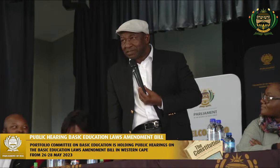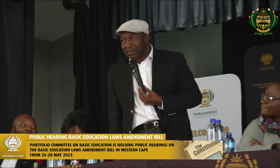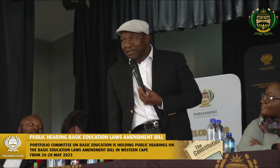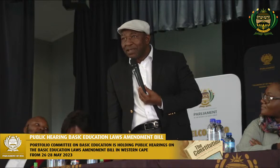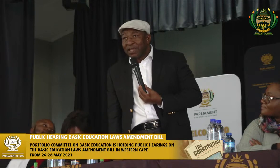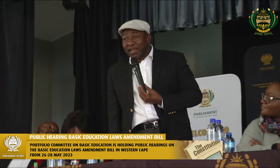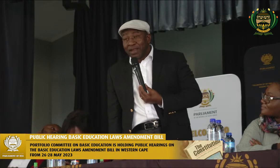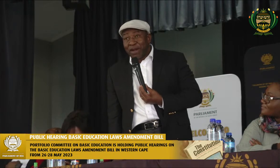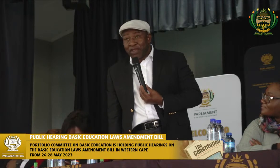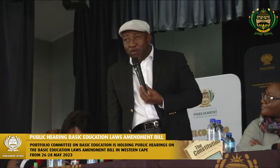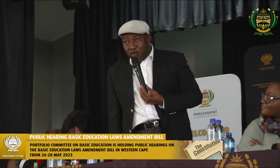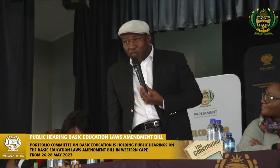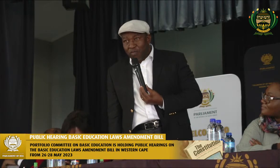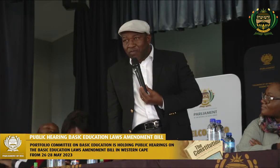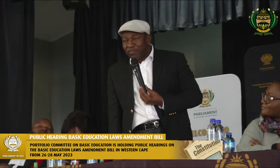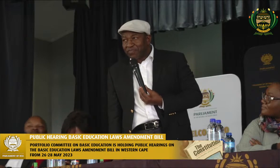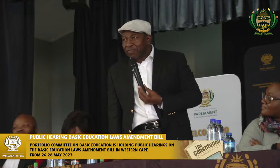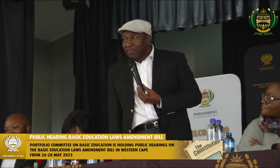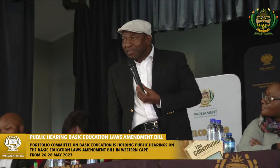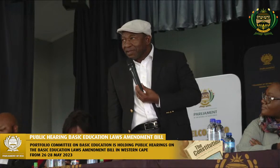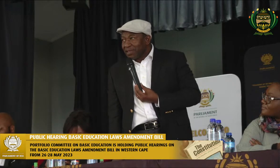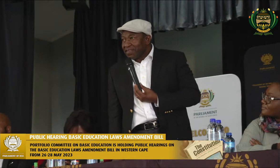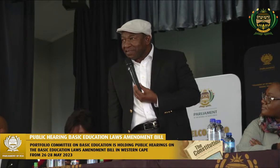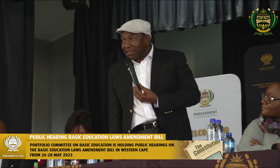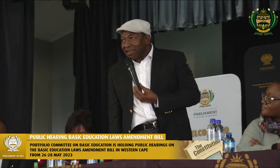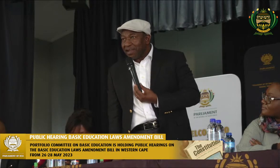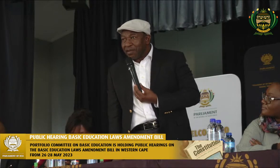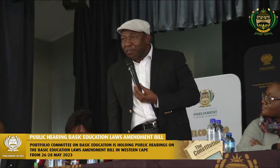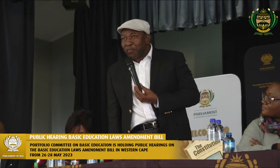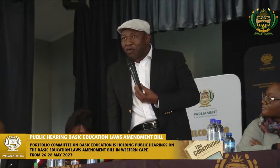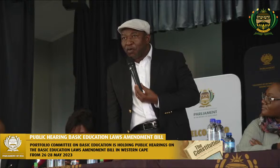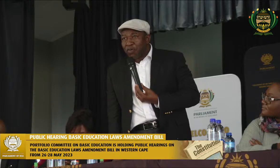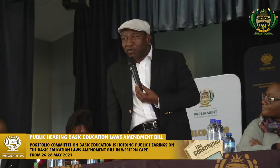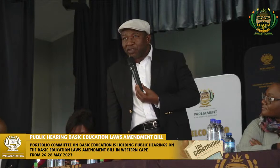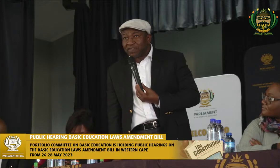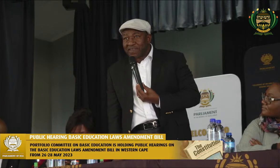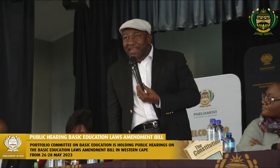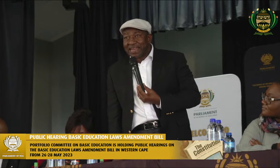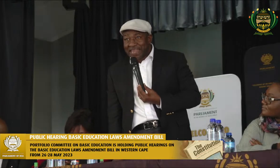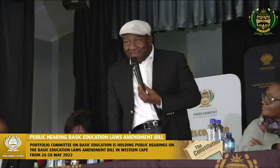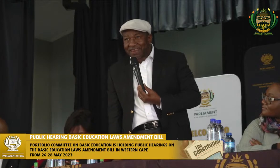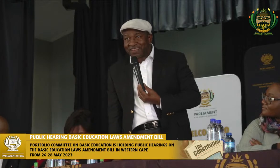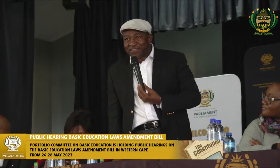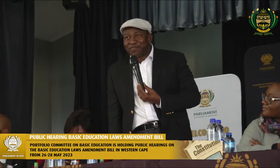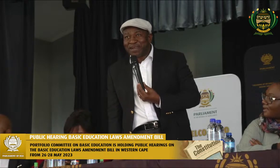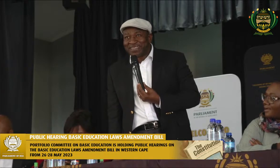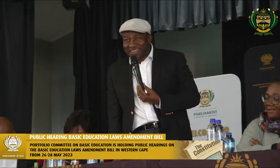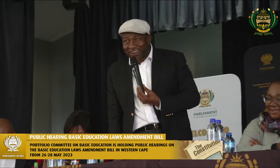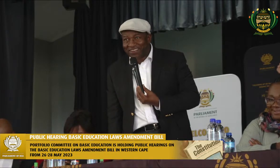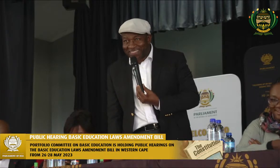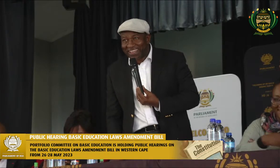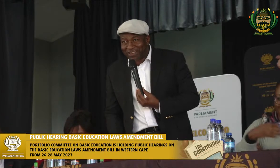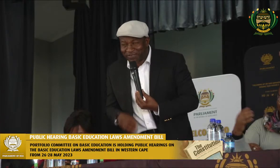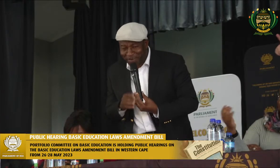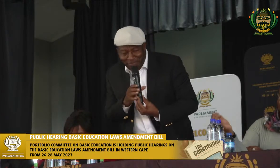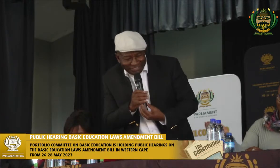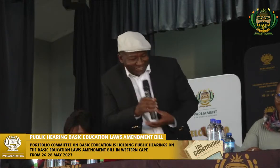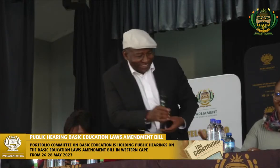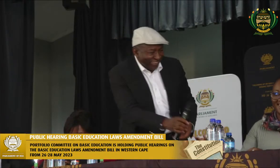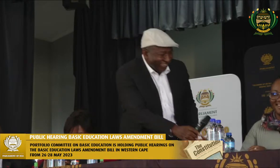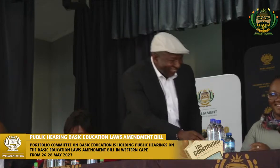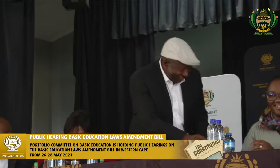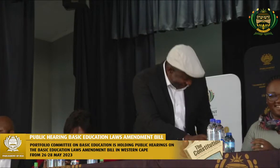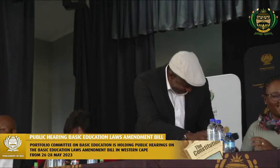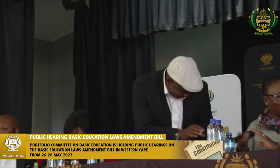Majodina. And my home is in Limpopo. Tzaneen is my town. Thank you very